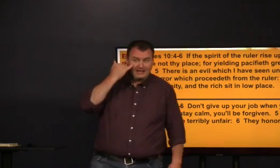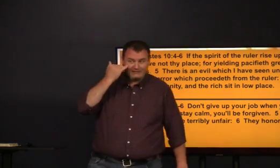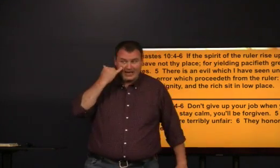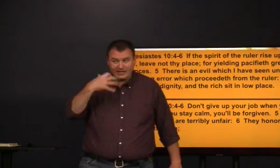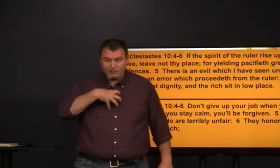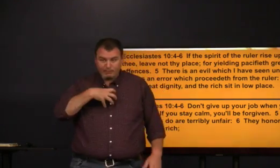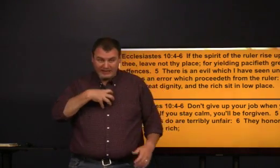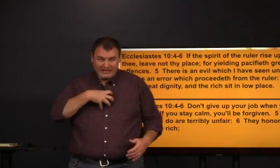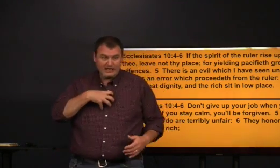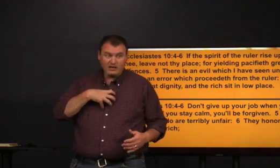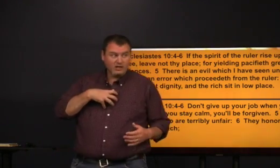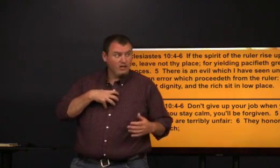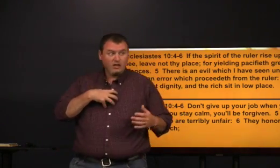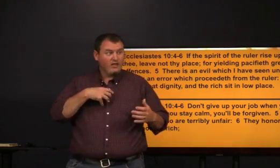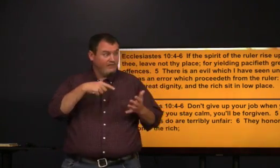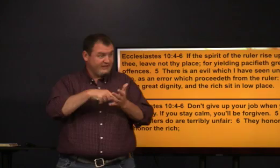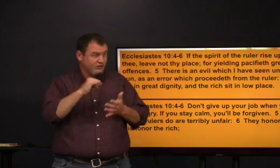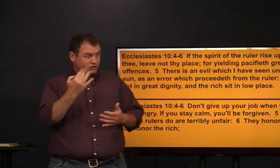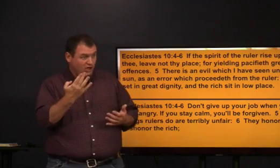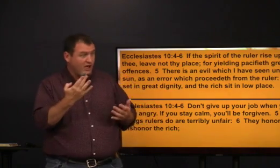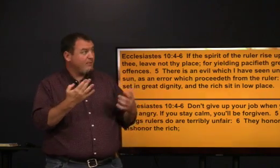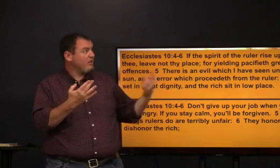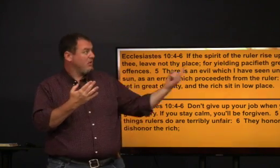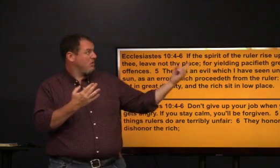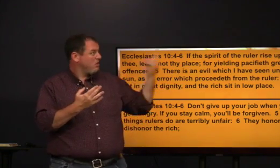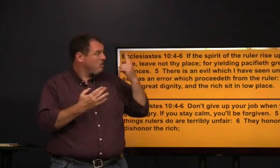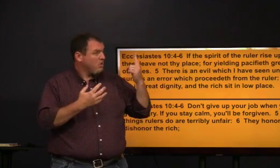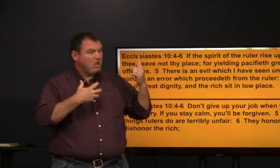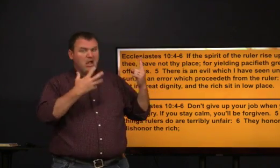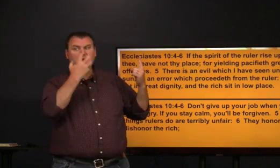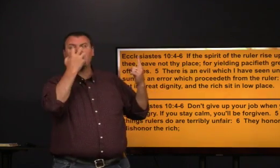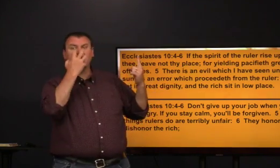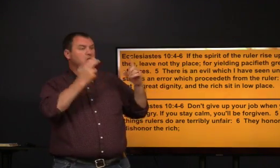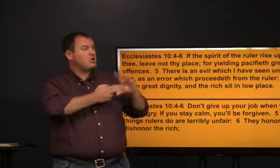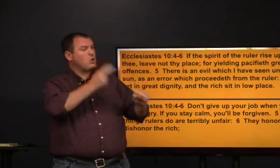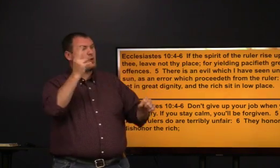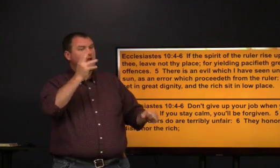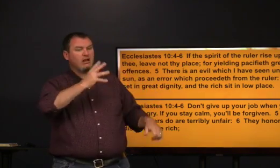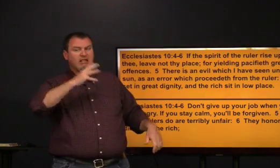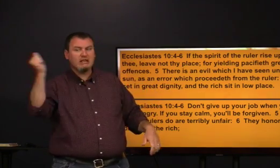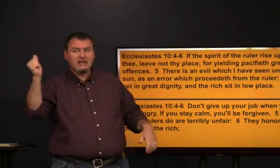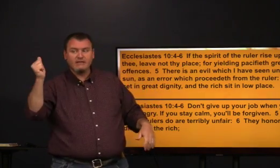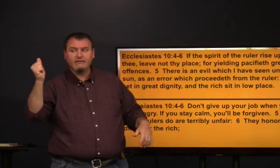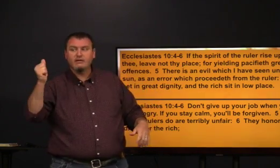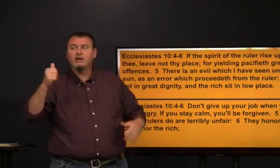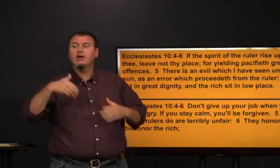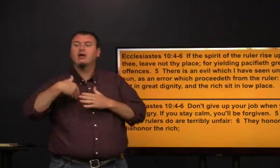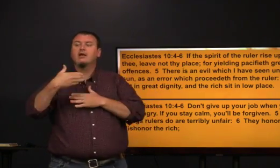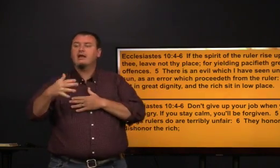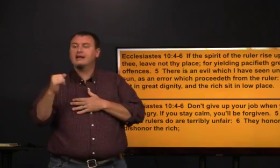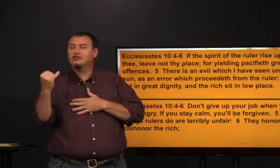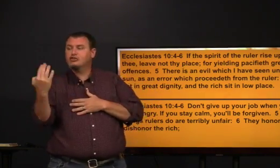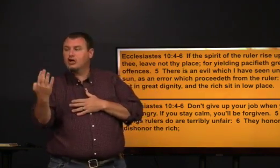If I complain this job, angry, quit, leave. Next